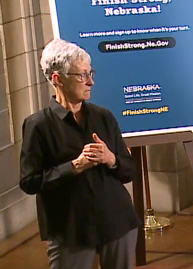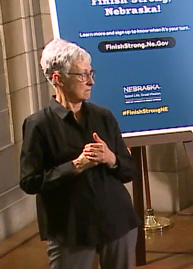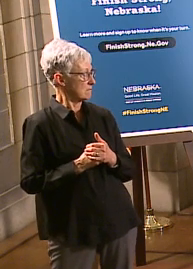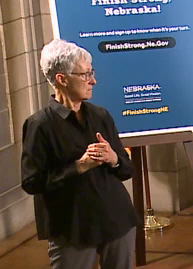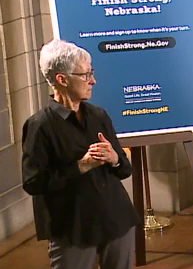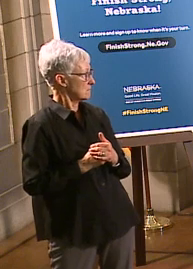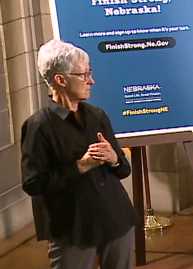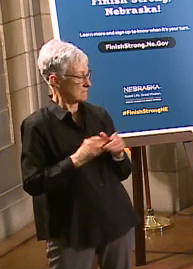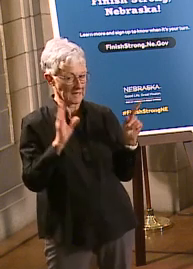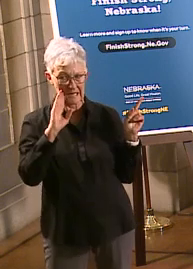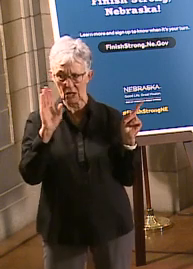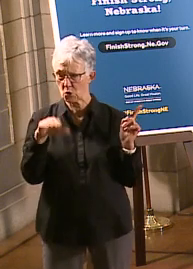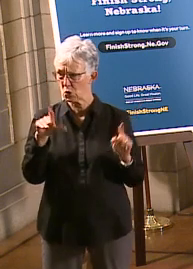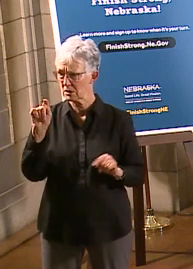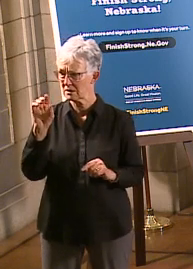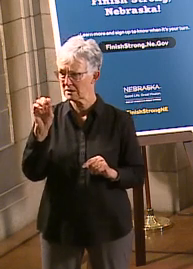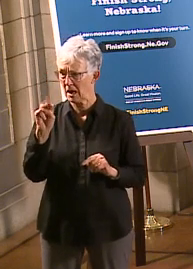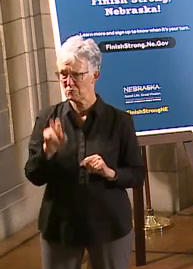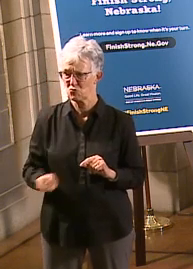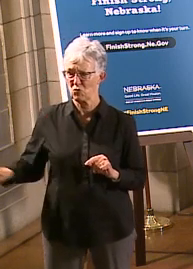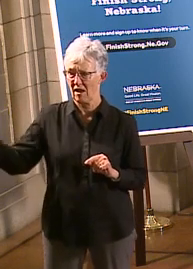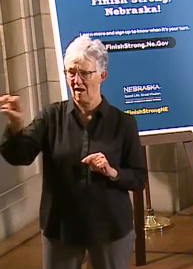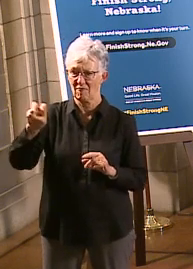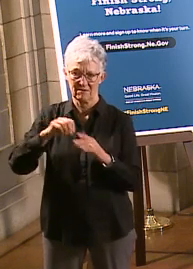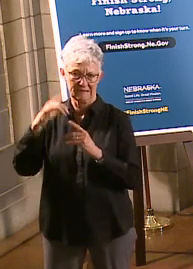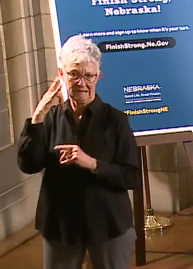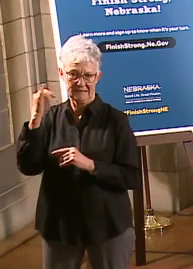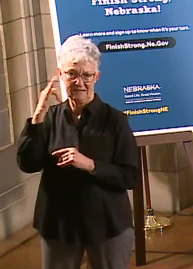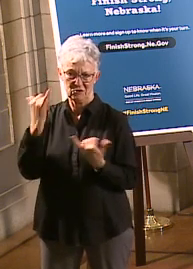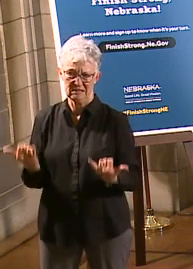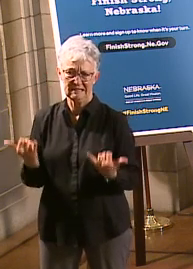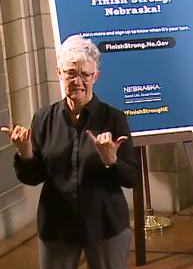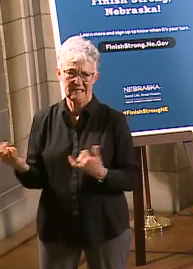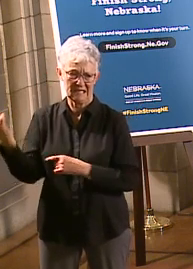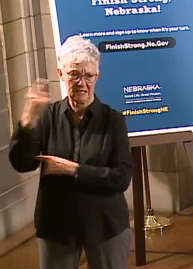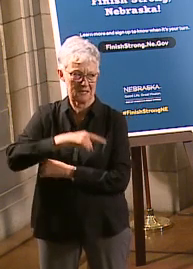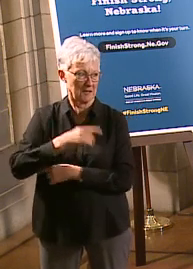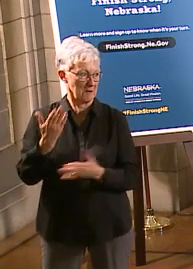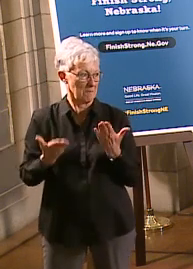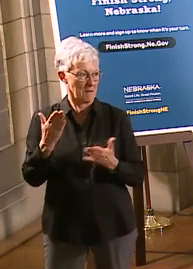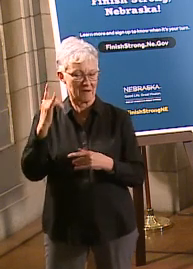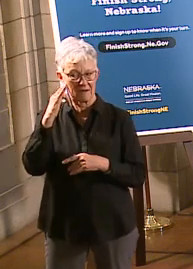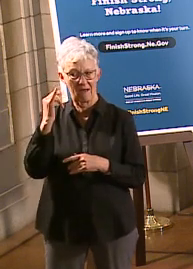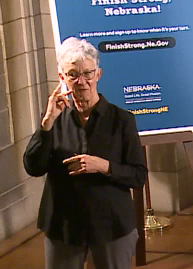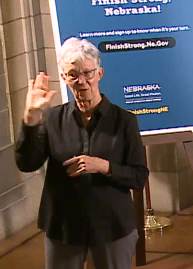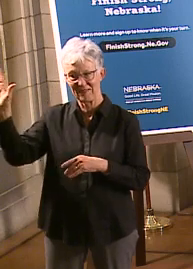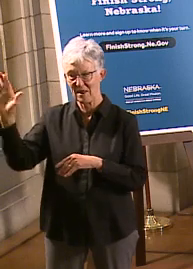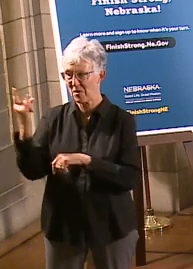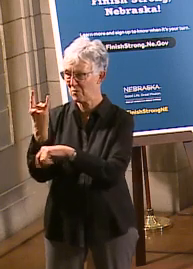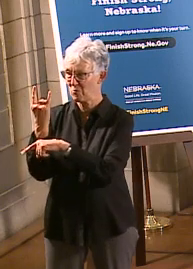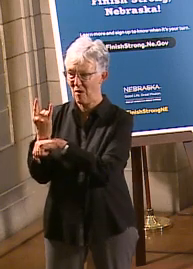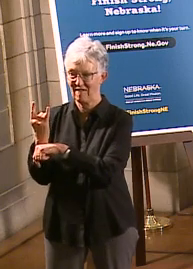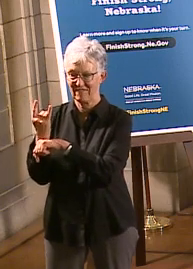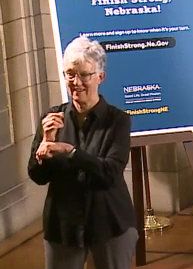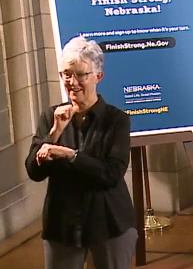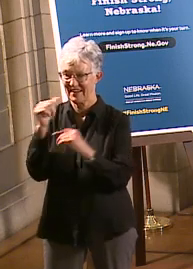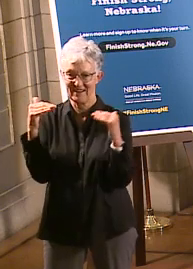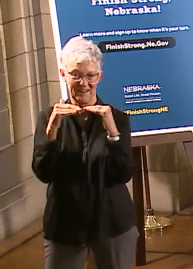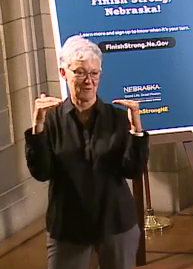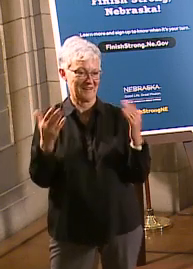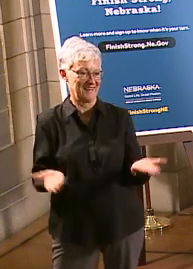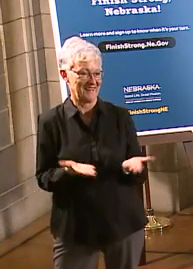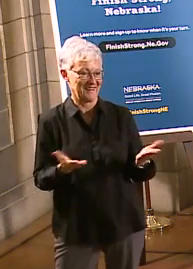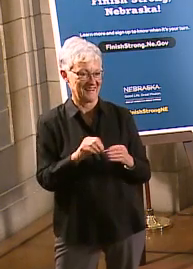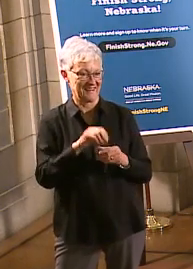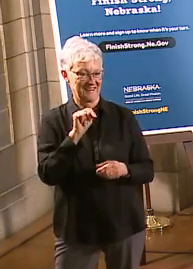Well, I know Tom is traveling in California today, so maybe California Wi-Fi is not quite as good as it is here in Nebraska.